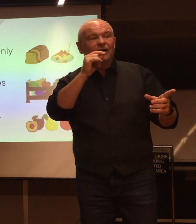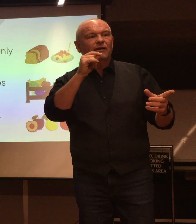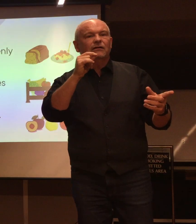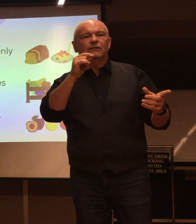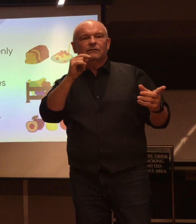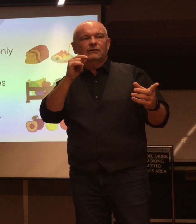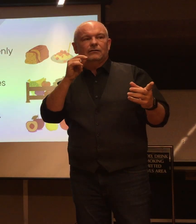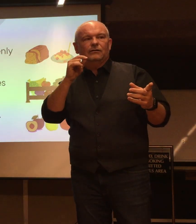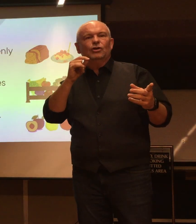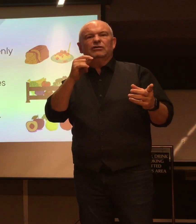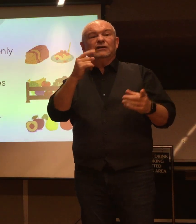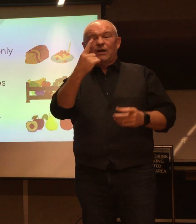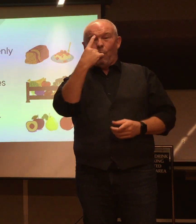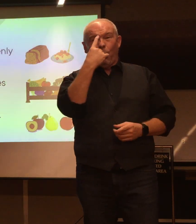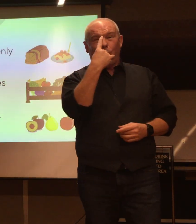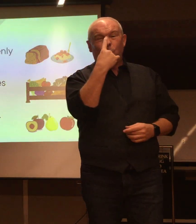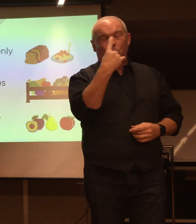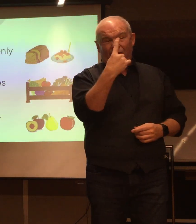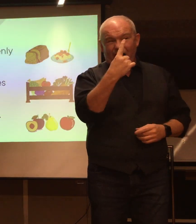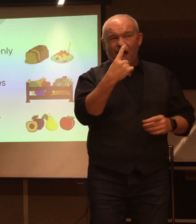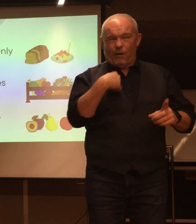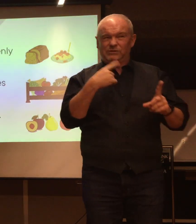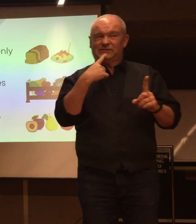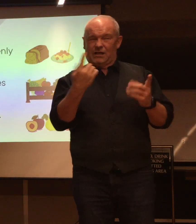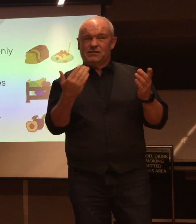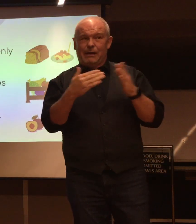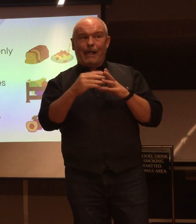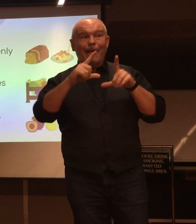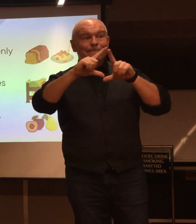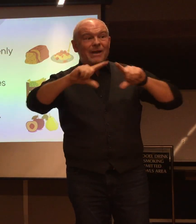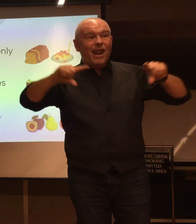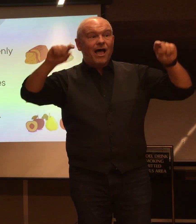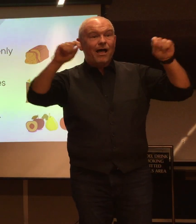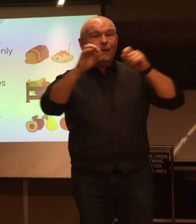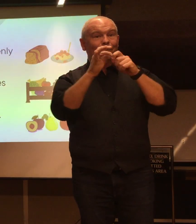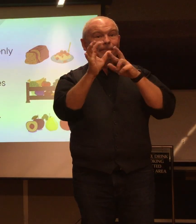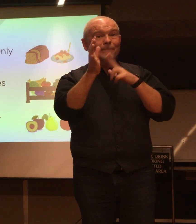anything. One fruit to mention is bananas.